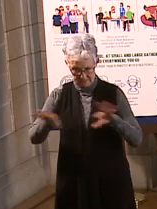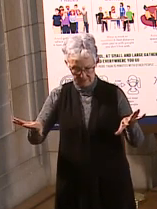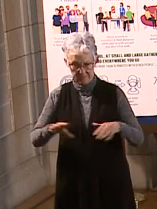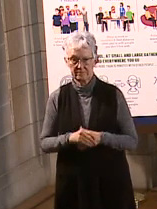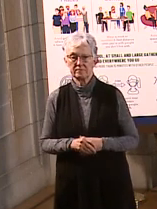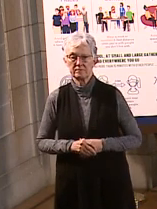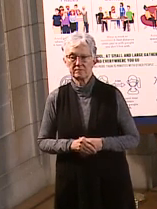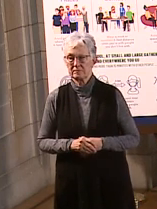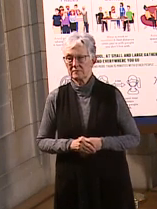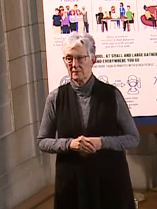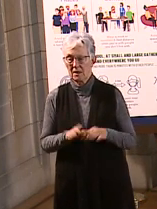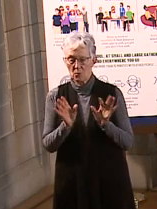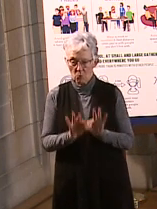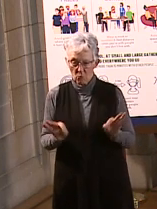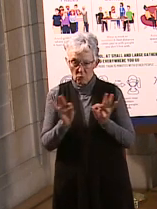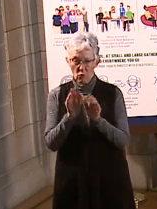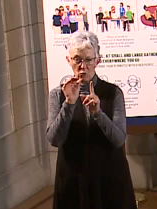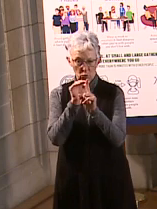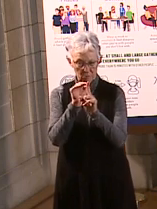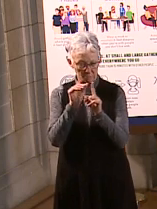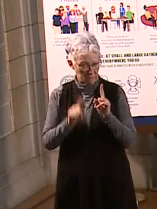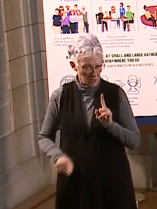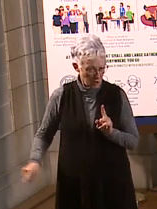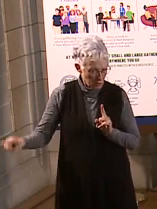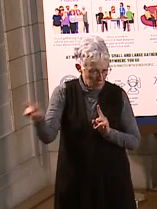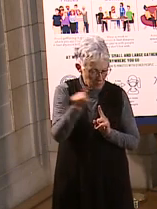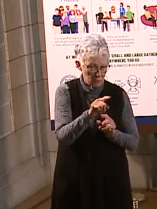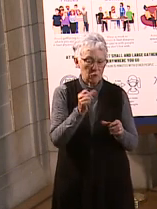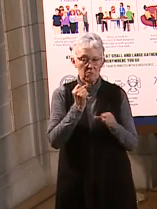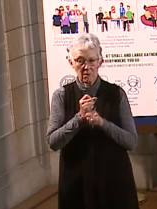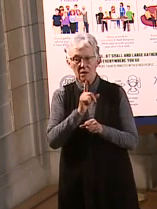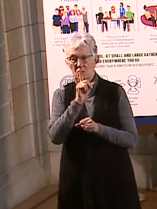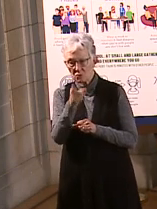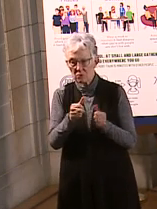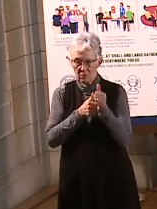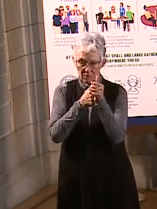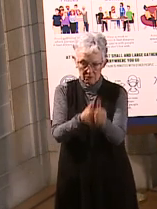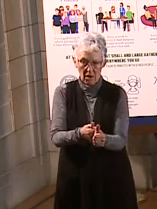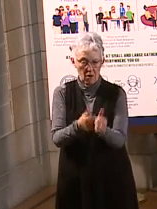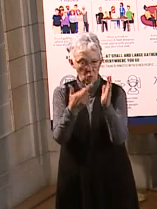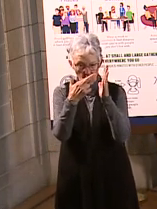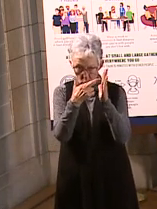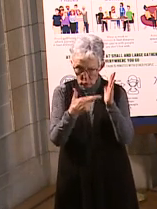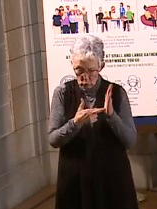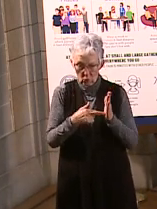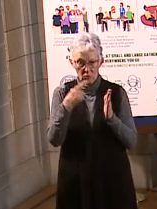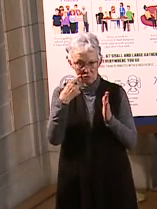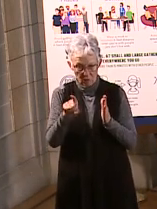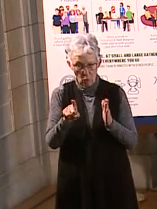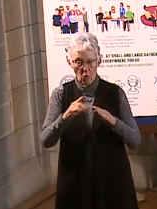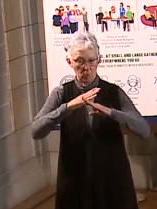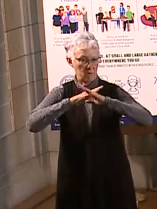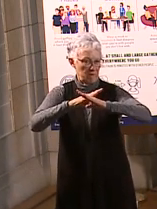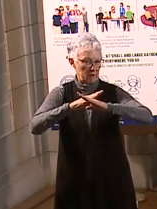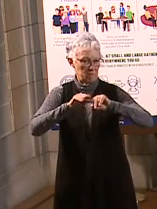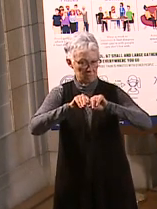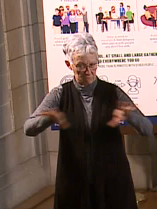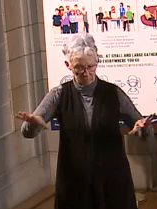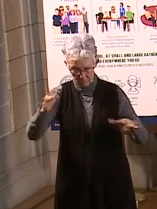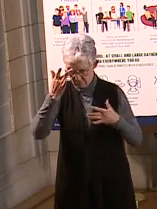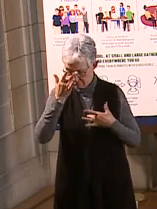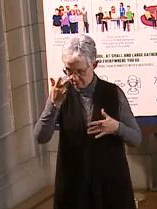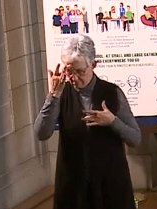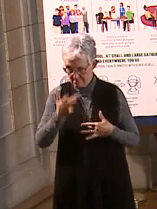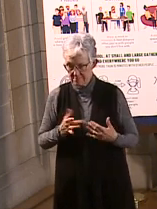to use the tools we've given you to be able to slow down the pandemic. That means keeping that 6 foot of distance between you and other people when you're in